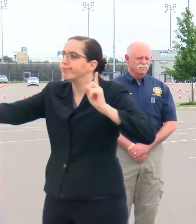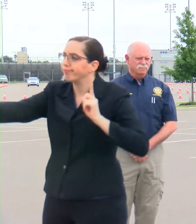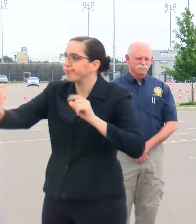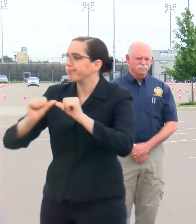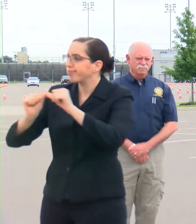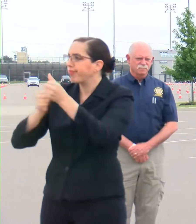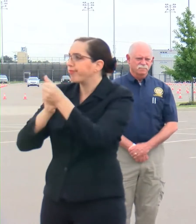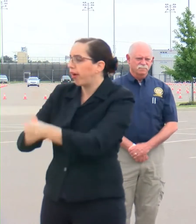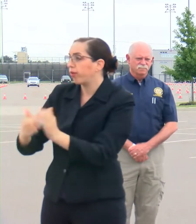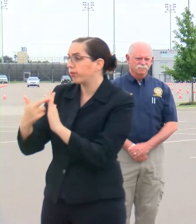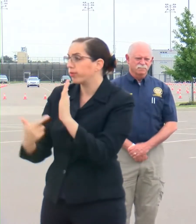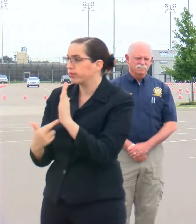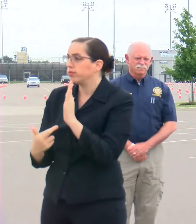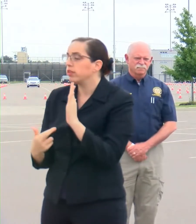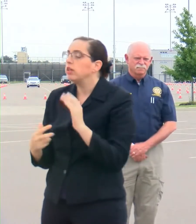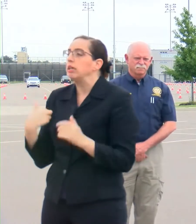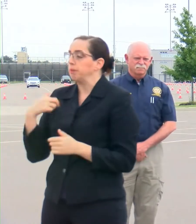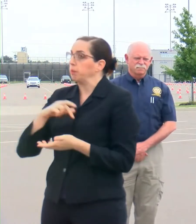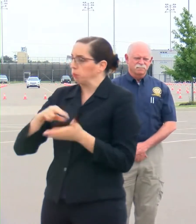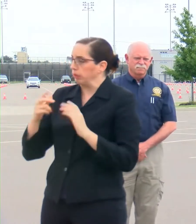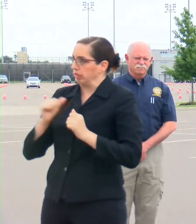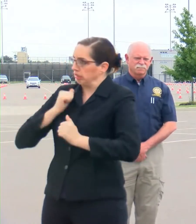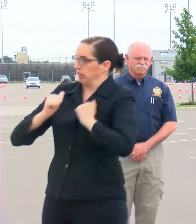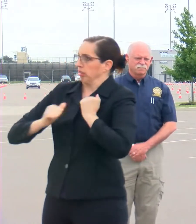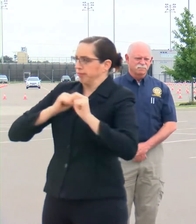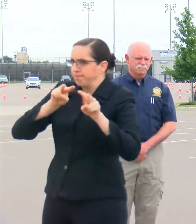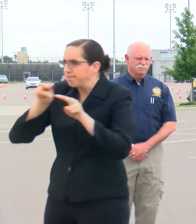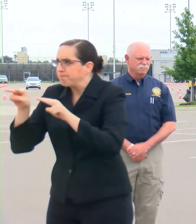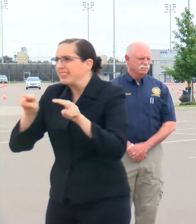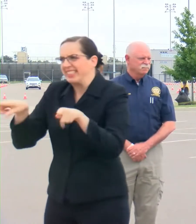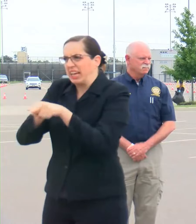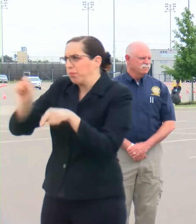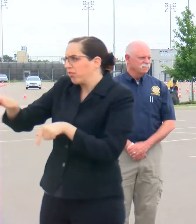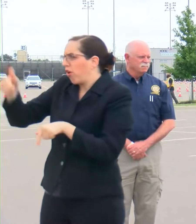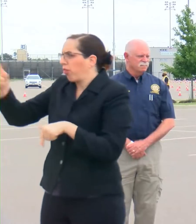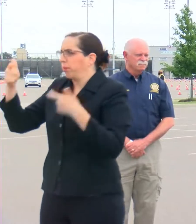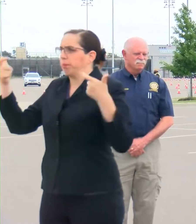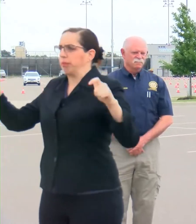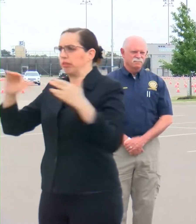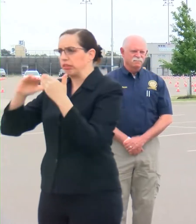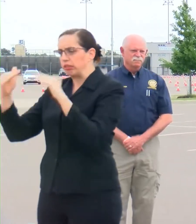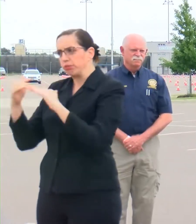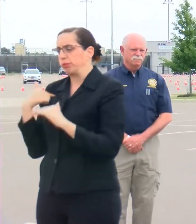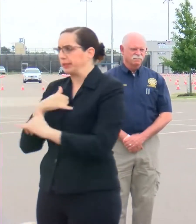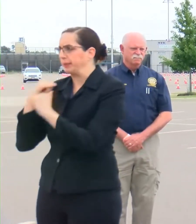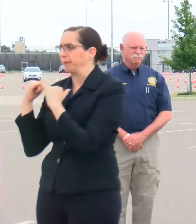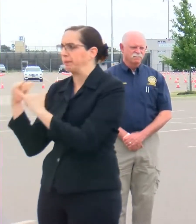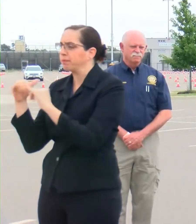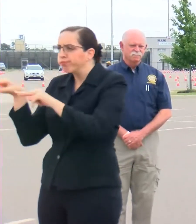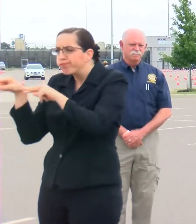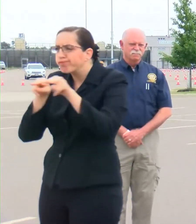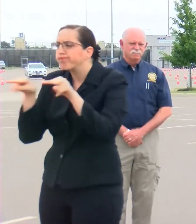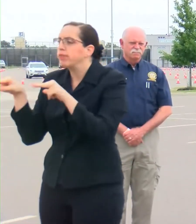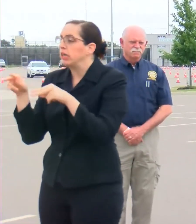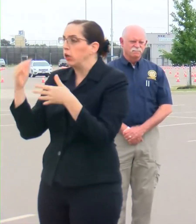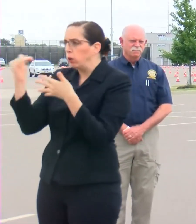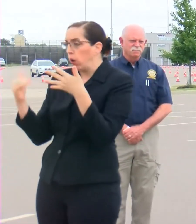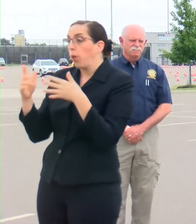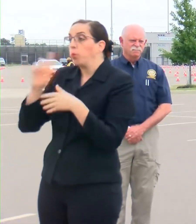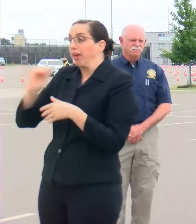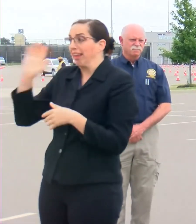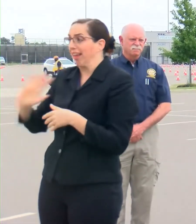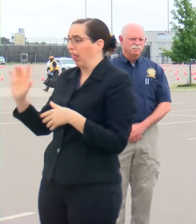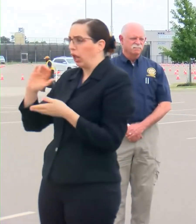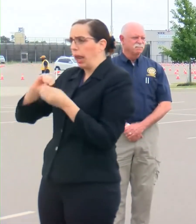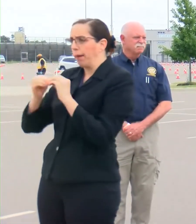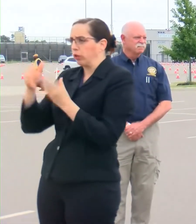we've been pretty much aggressive as any of the major cities, and we've taken steps even when our numbers were very,